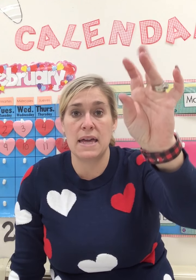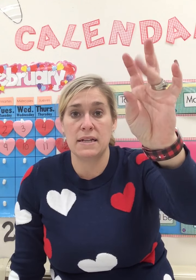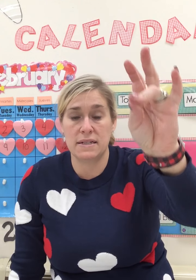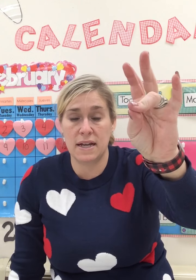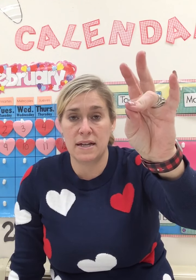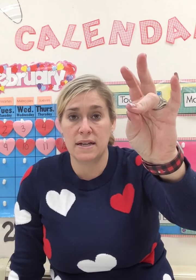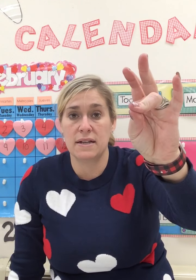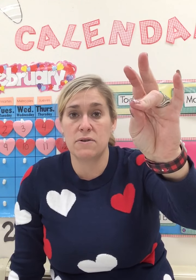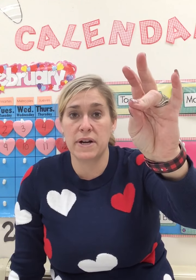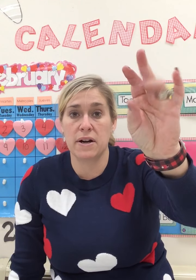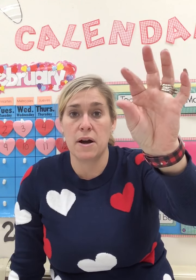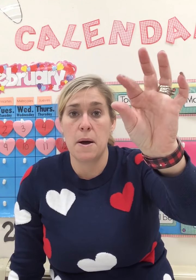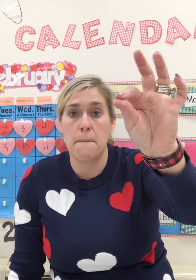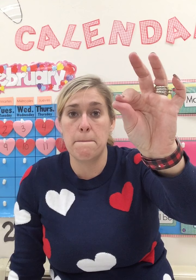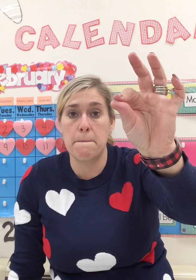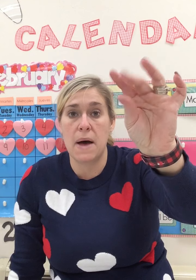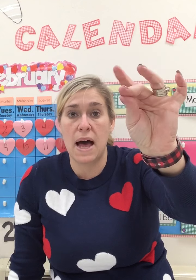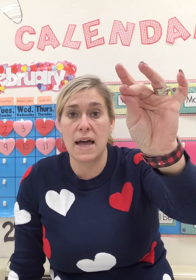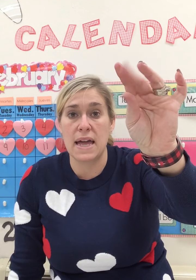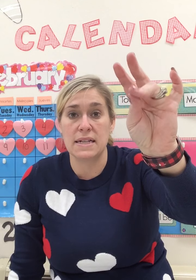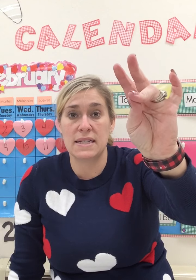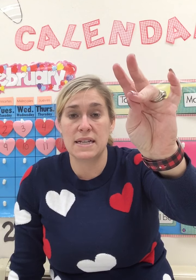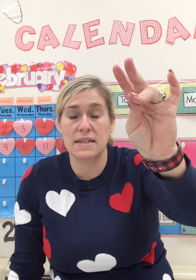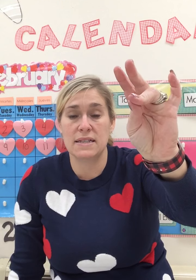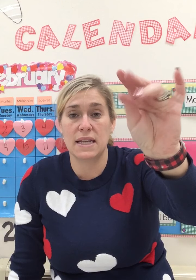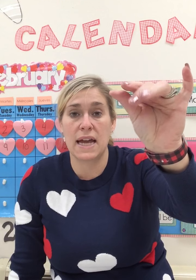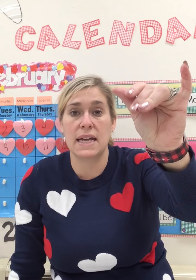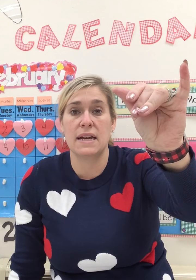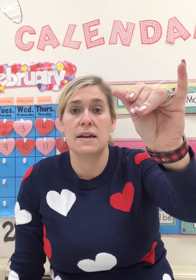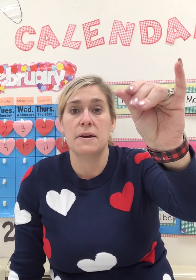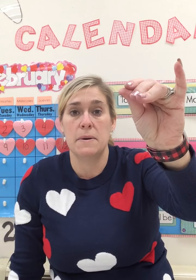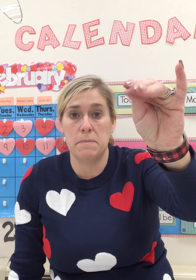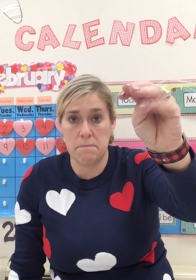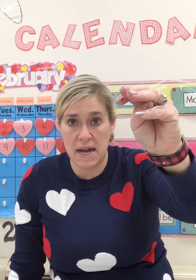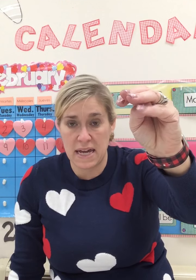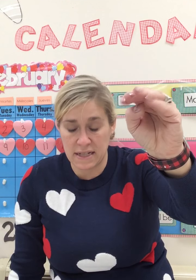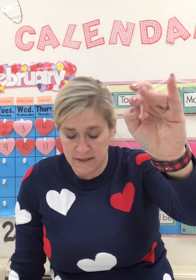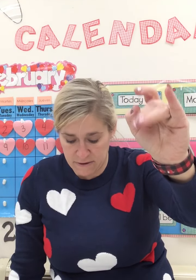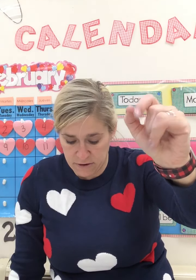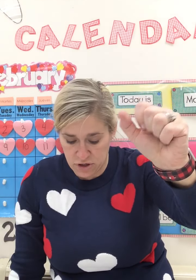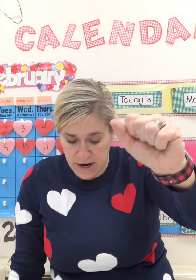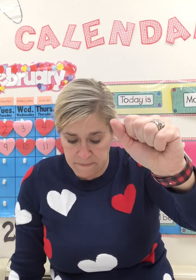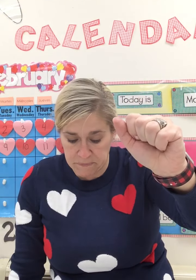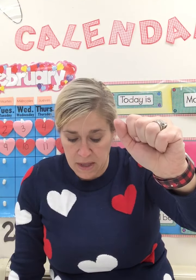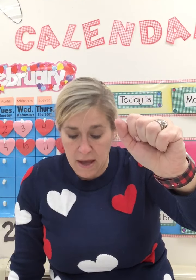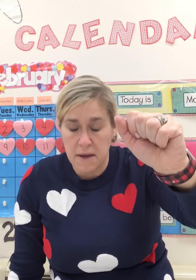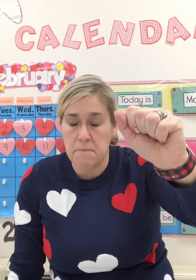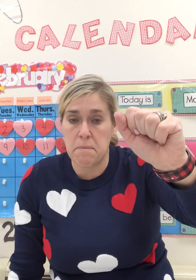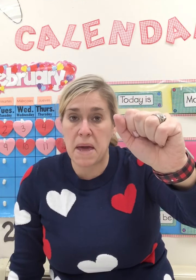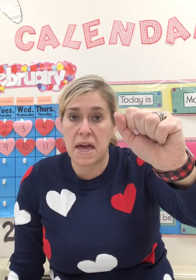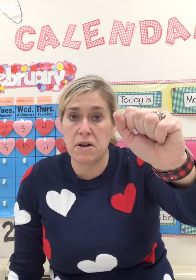M-I-T. Quicker. M-I-T. Slide it. Might. Good job. Bail.